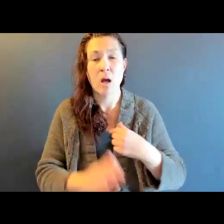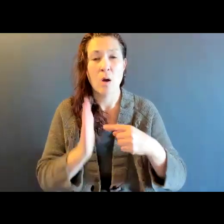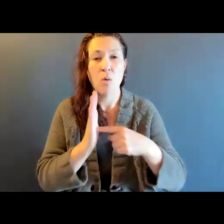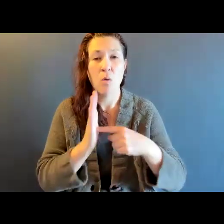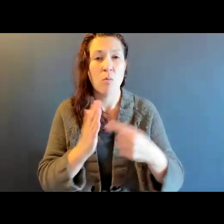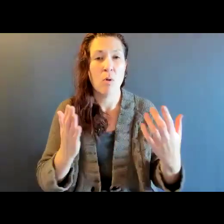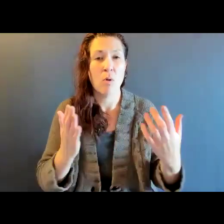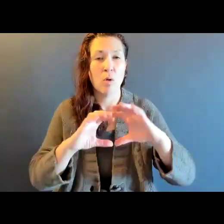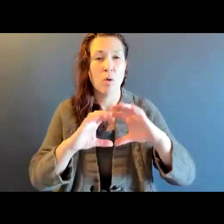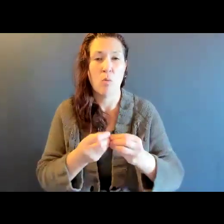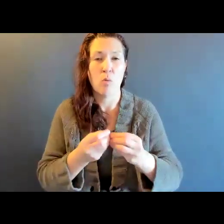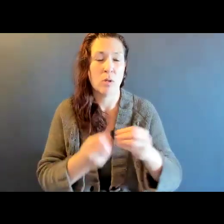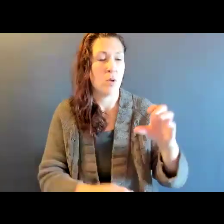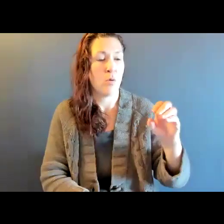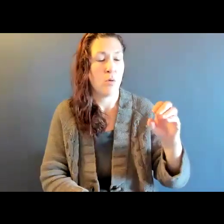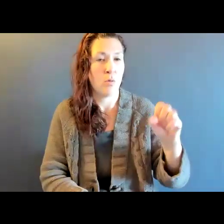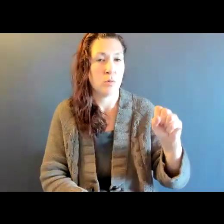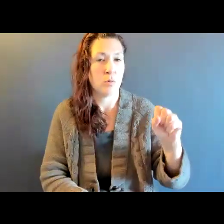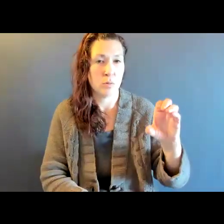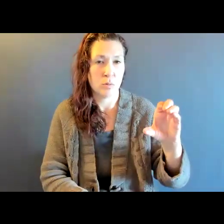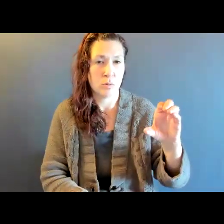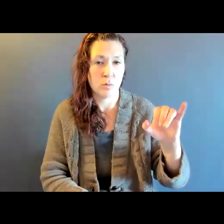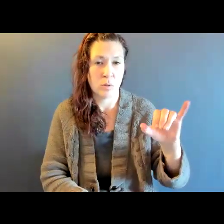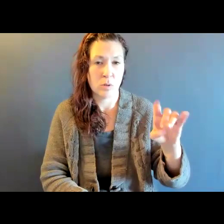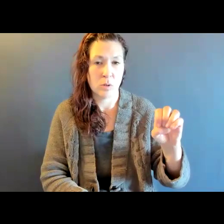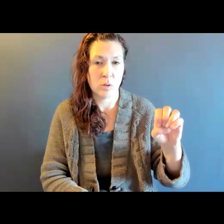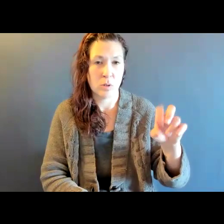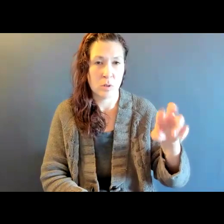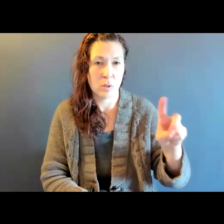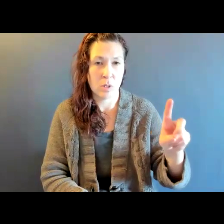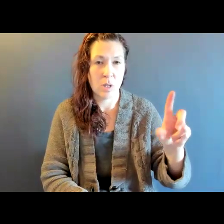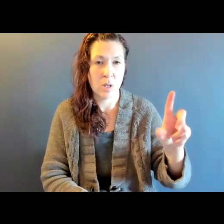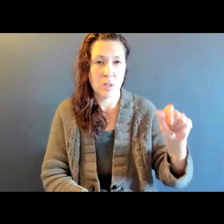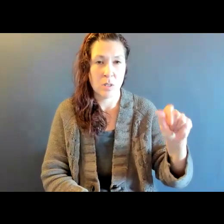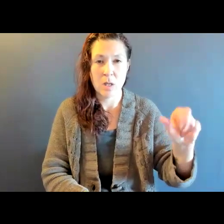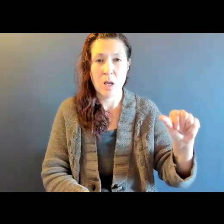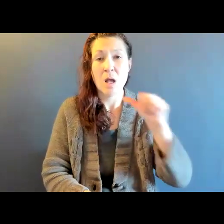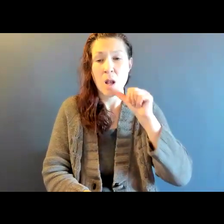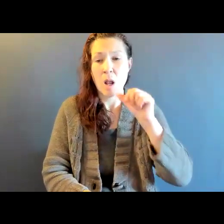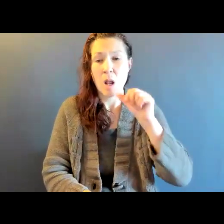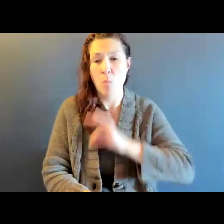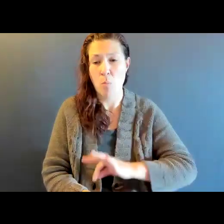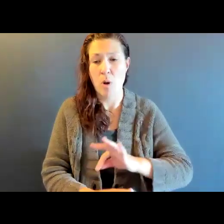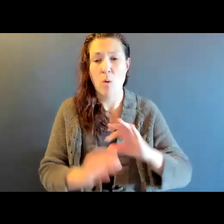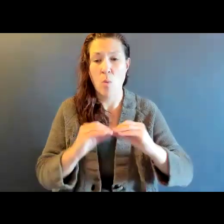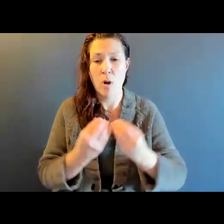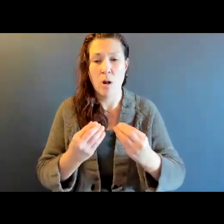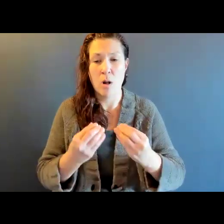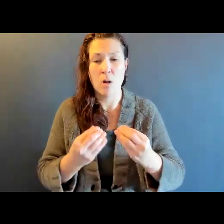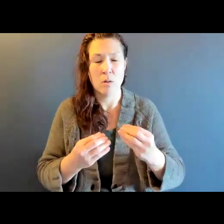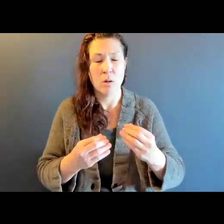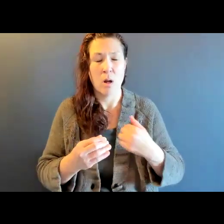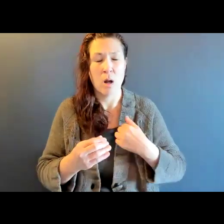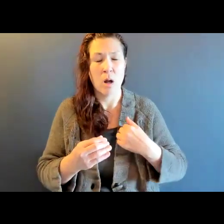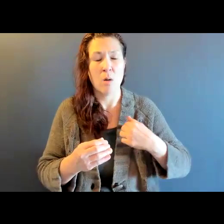Sociedad Latina, which is a nonprofit organization, youth development organization, where I'm currently a staff member and alumni of